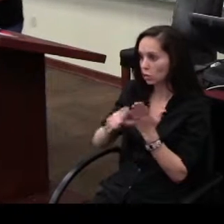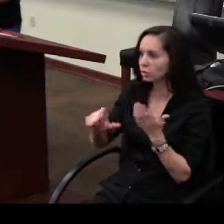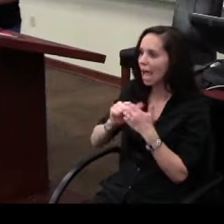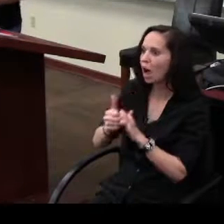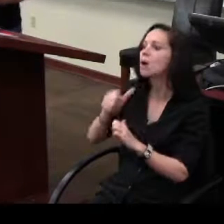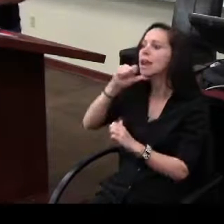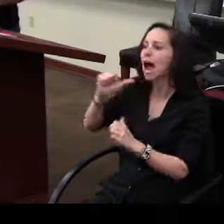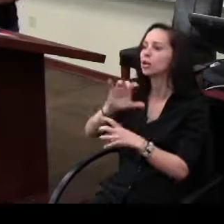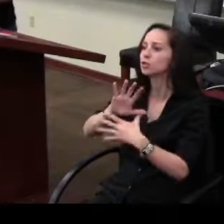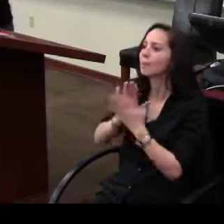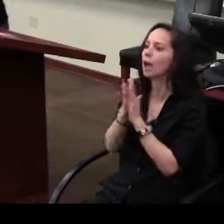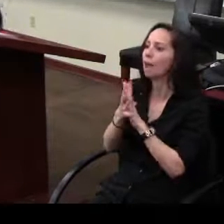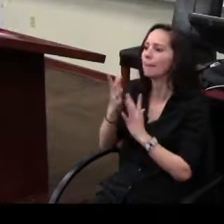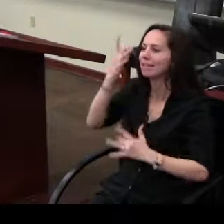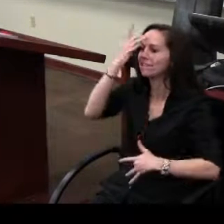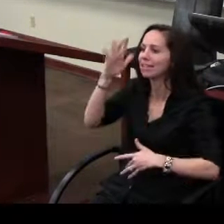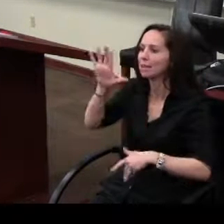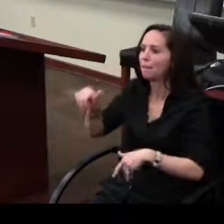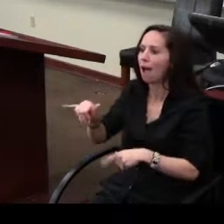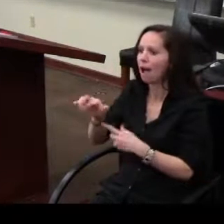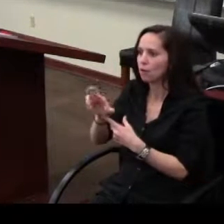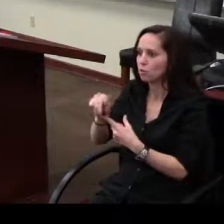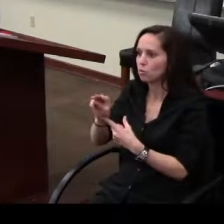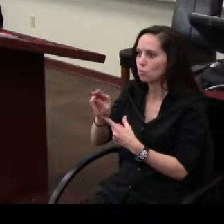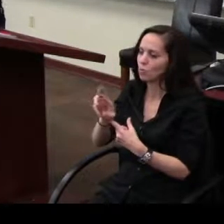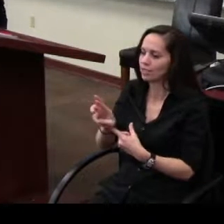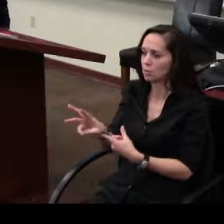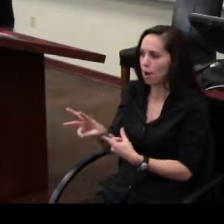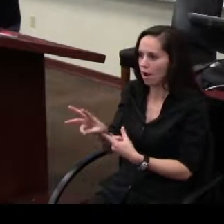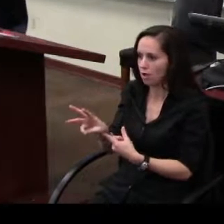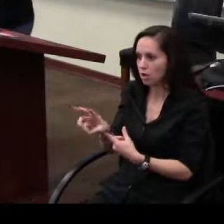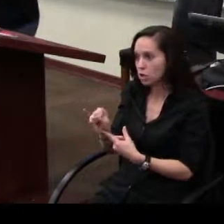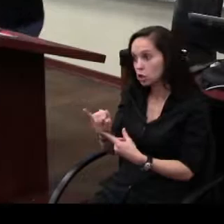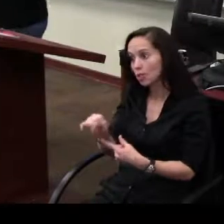infected by ransomware. Okay, brilliant, right? So